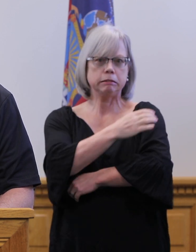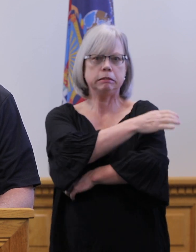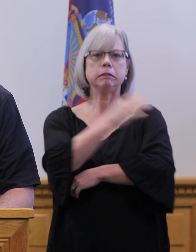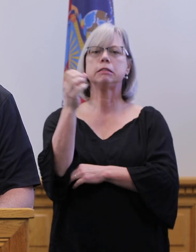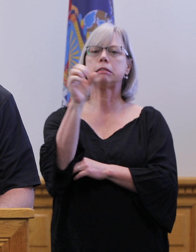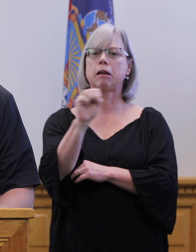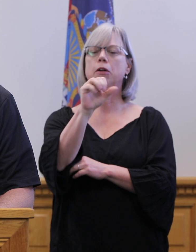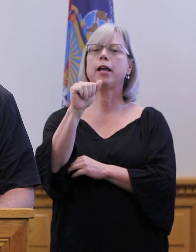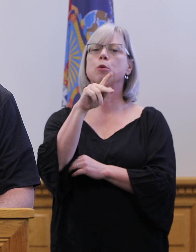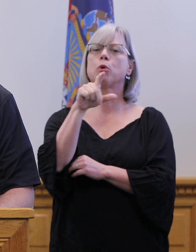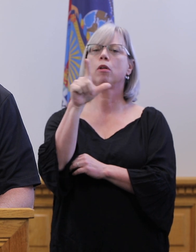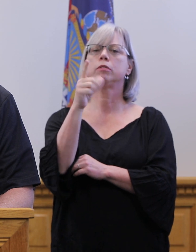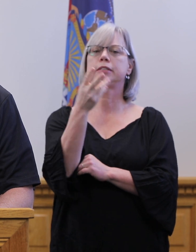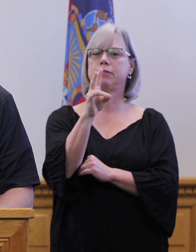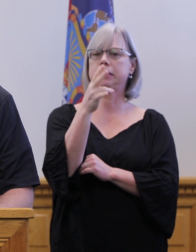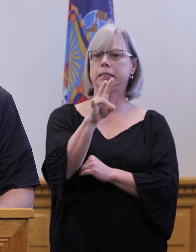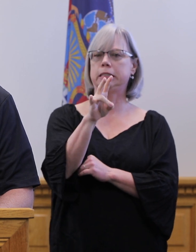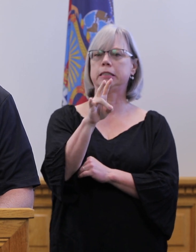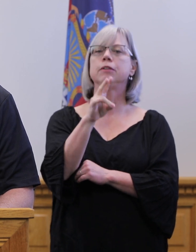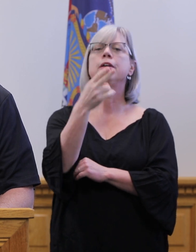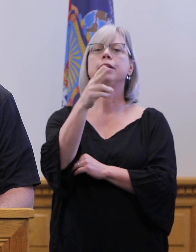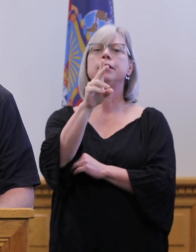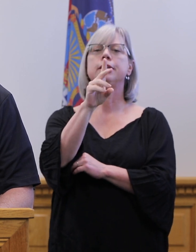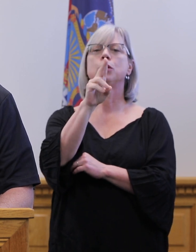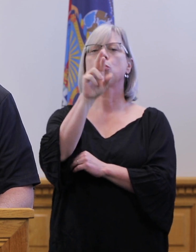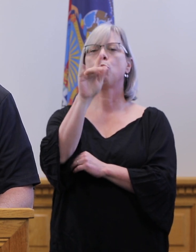first doses of the vaccine from 3 to 4:30 p.m.